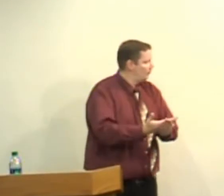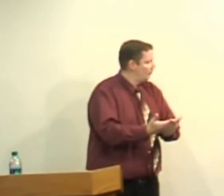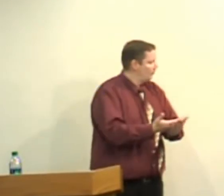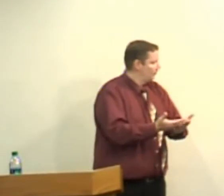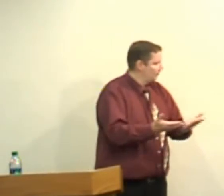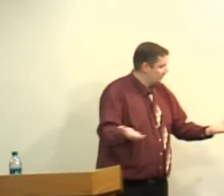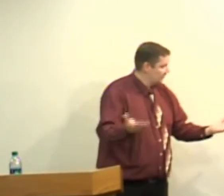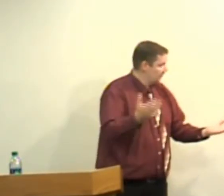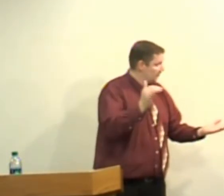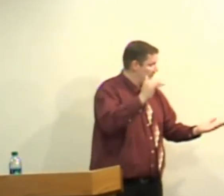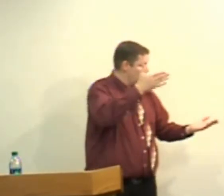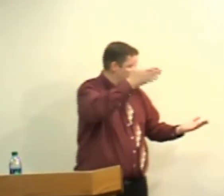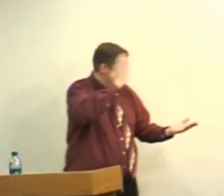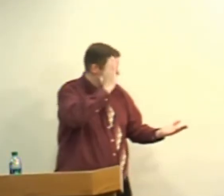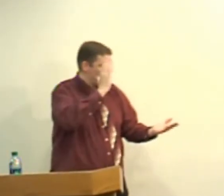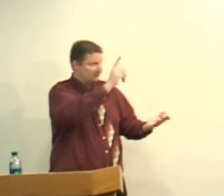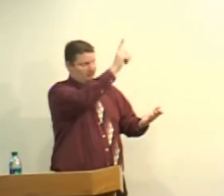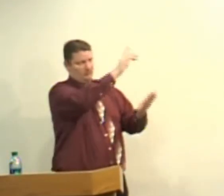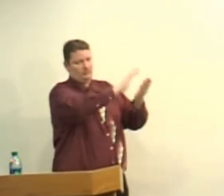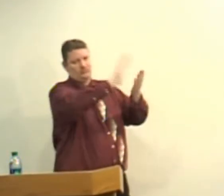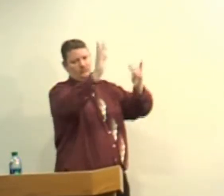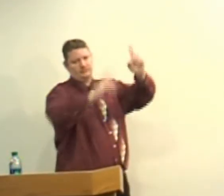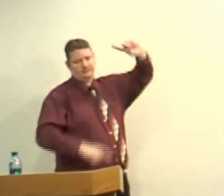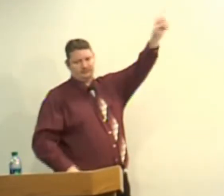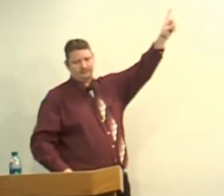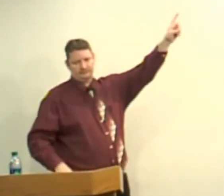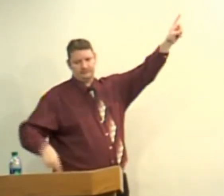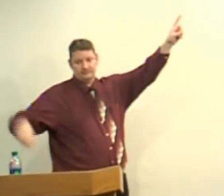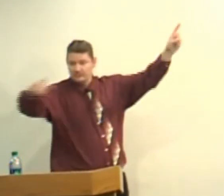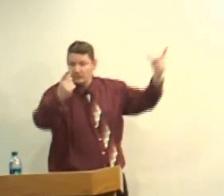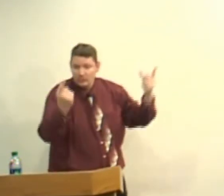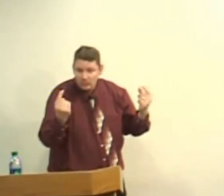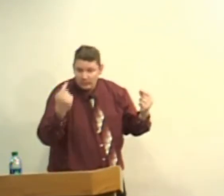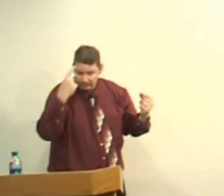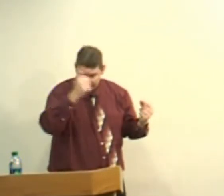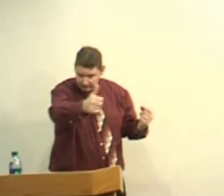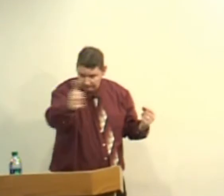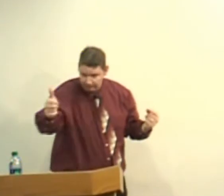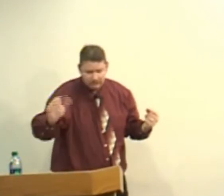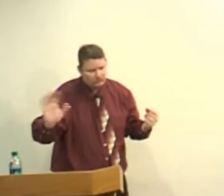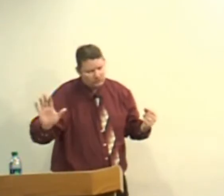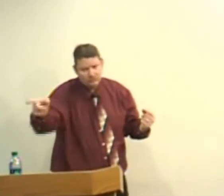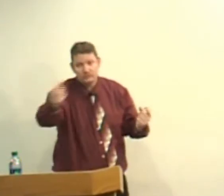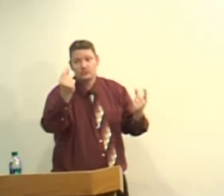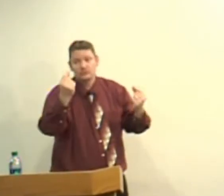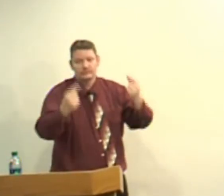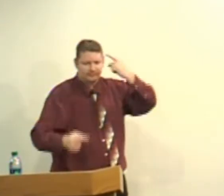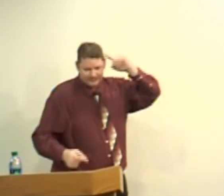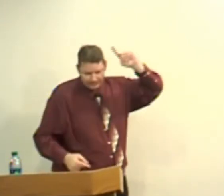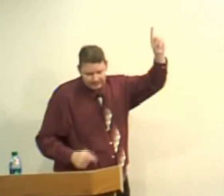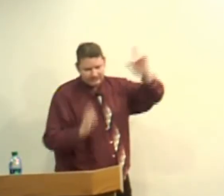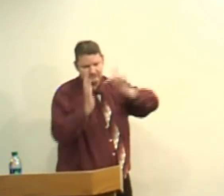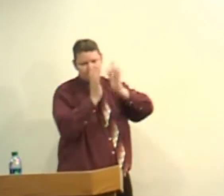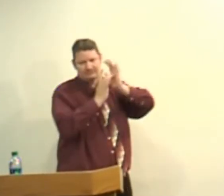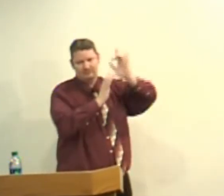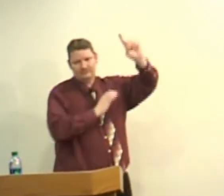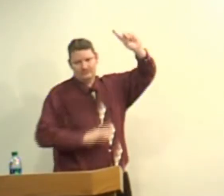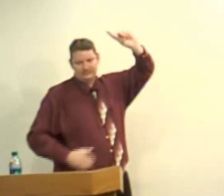And it says in all things, God will be glorified through the things that we do. But we do